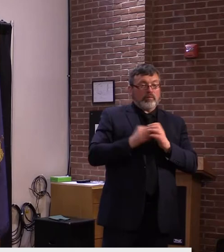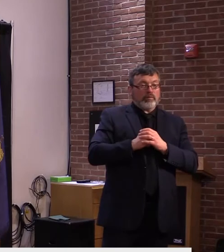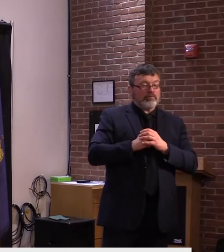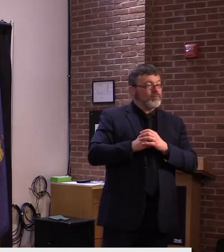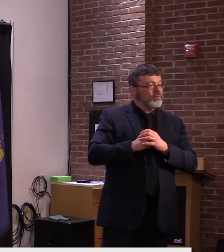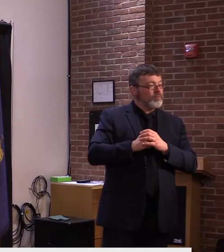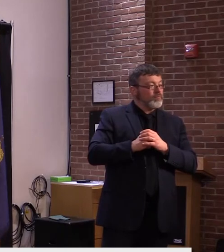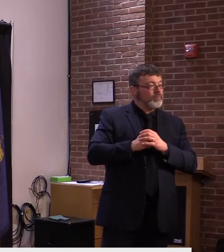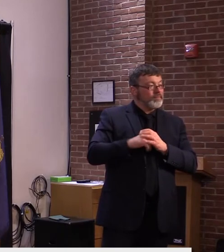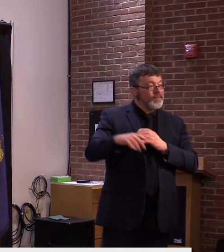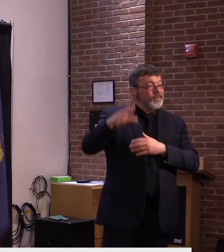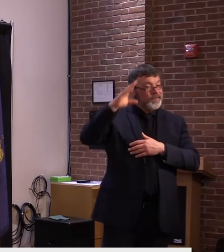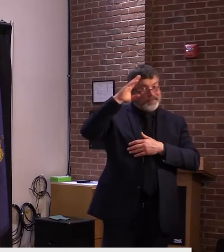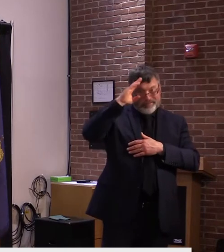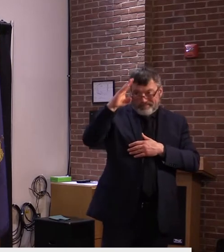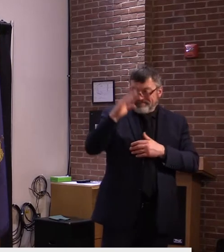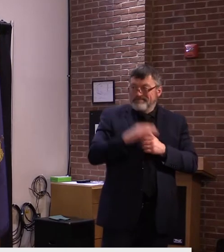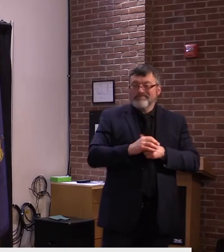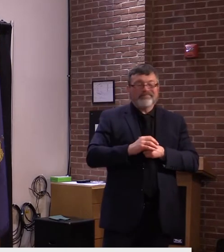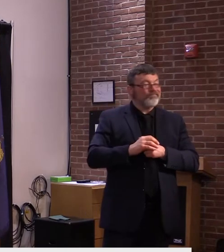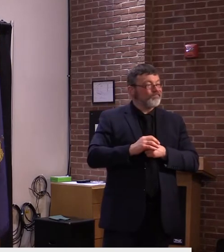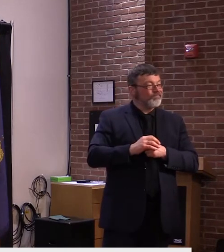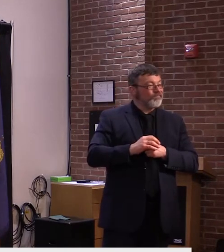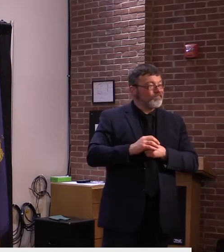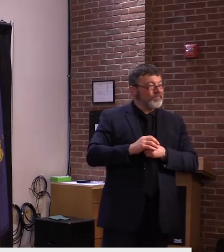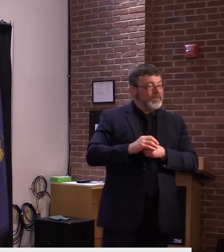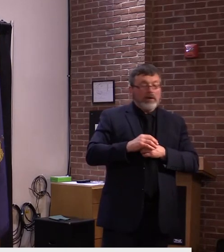Hi, yeah, I have a question for Secretary French.